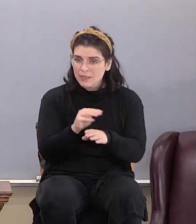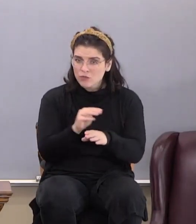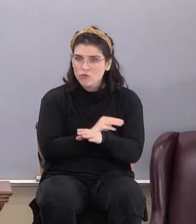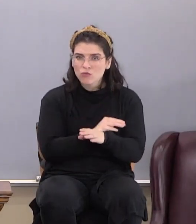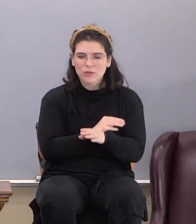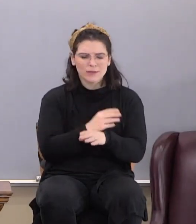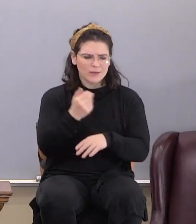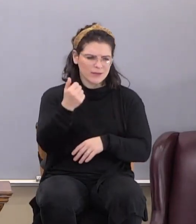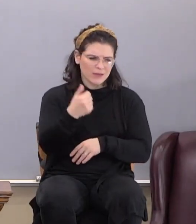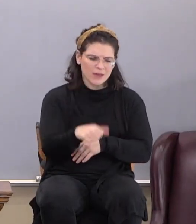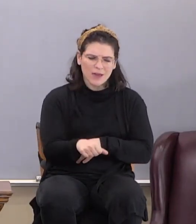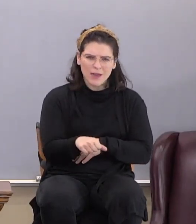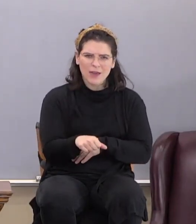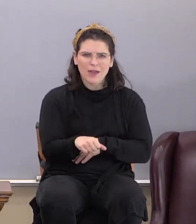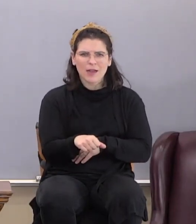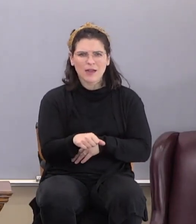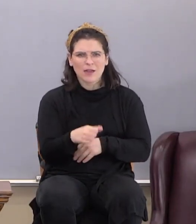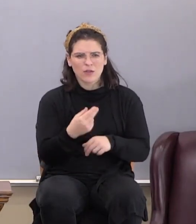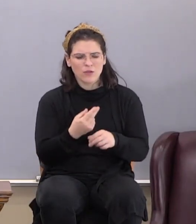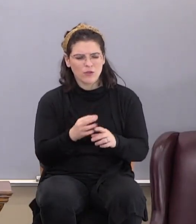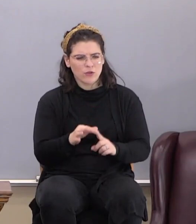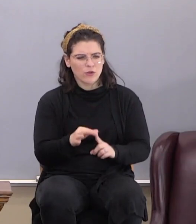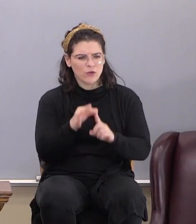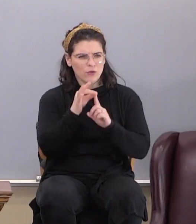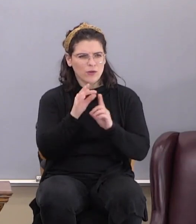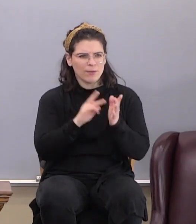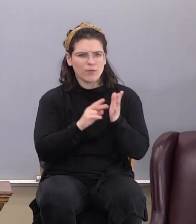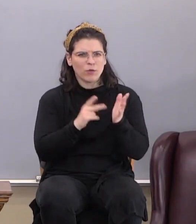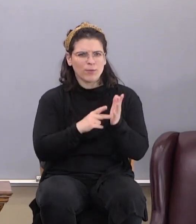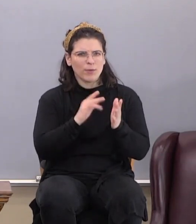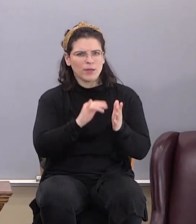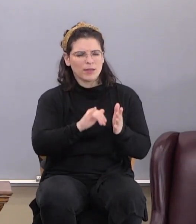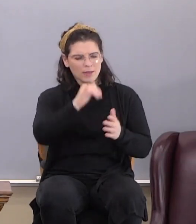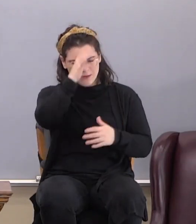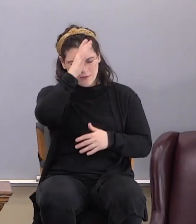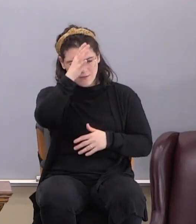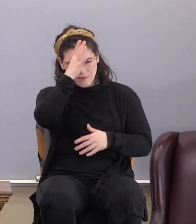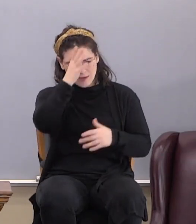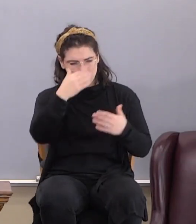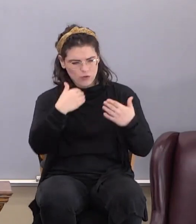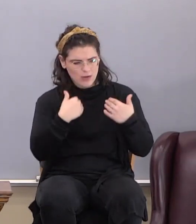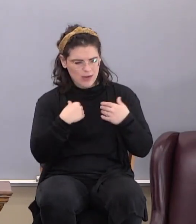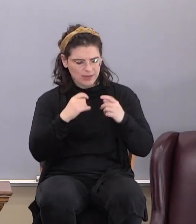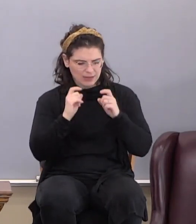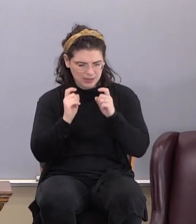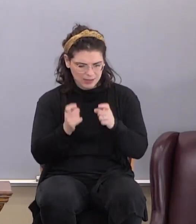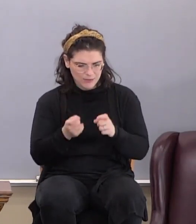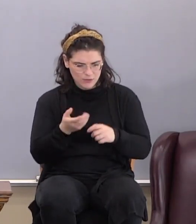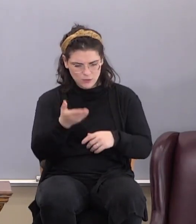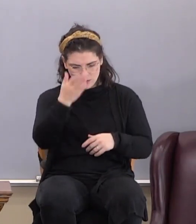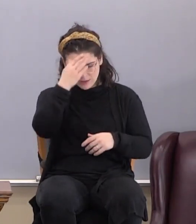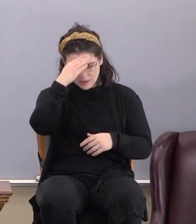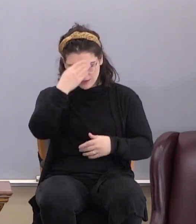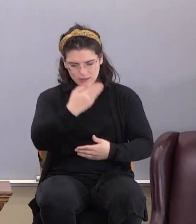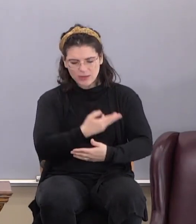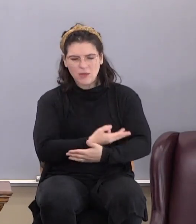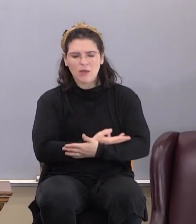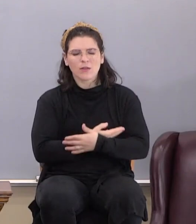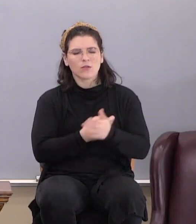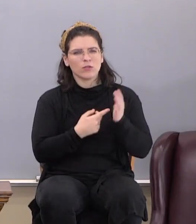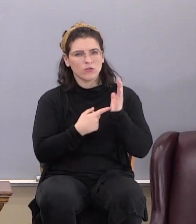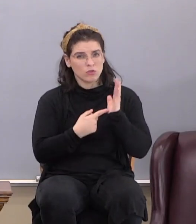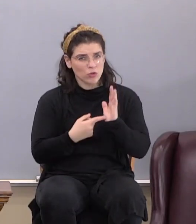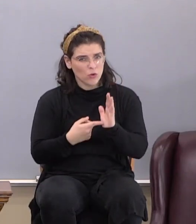to deny the unique purpose and place that the Father has given to his Son,